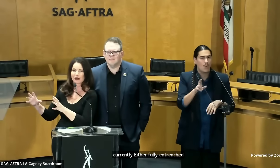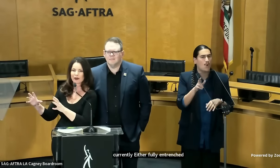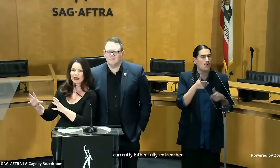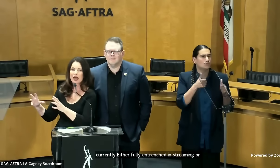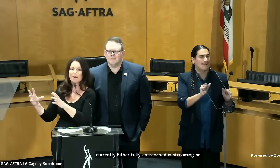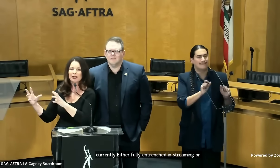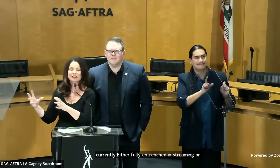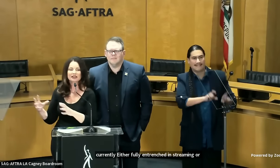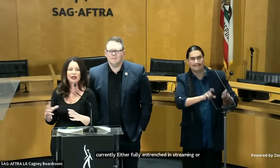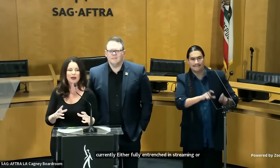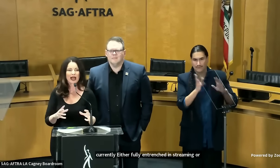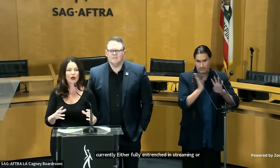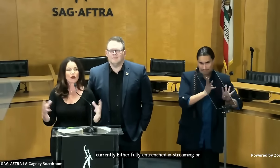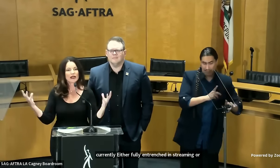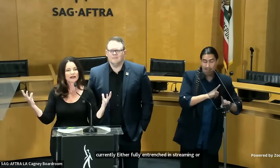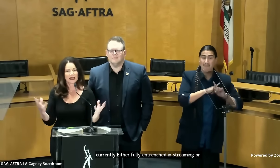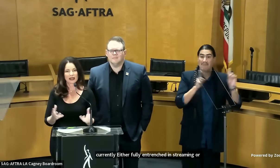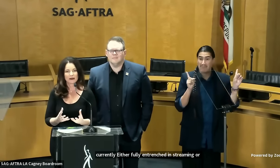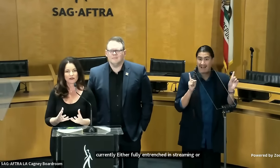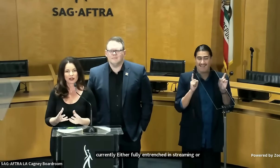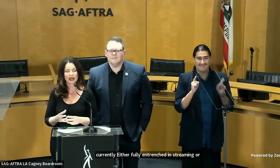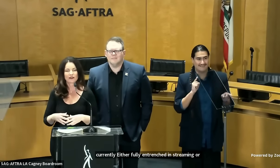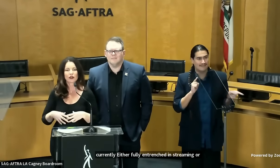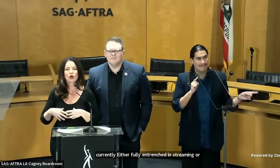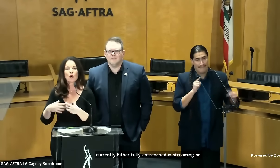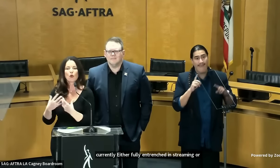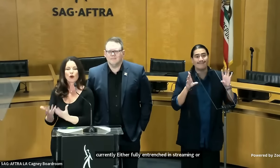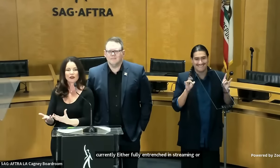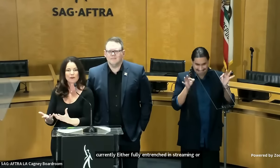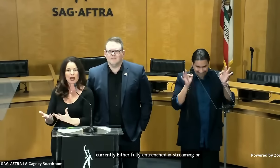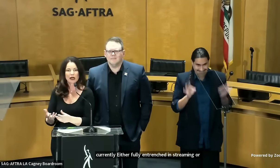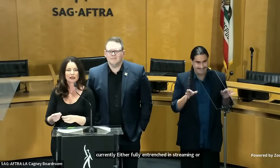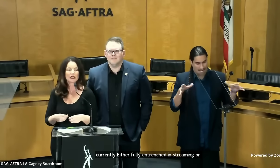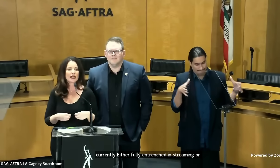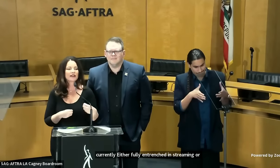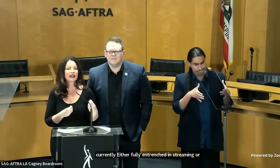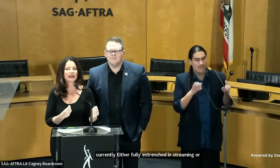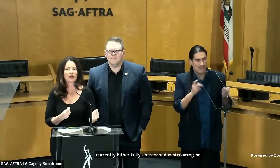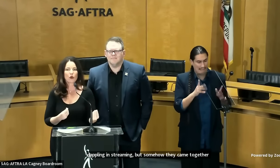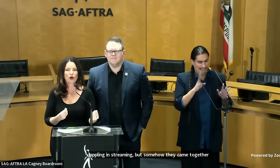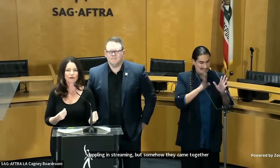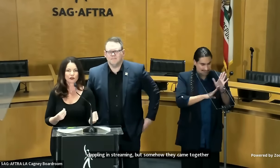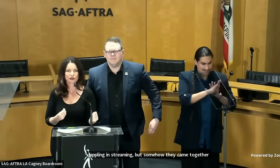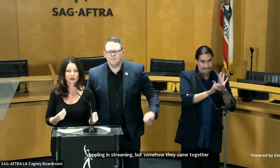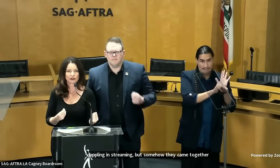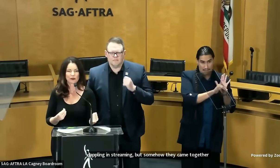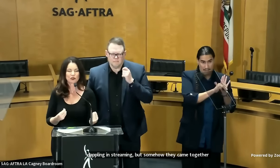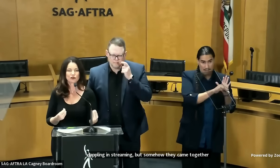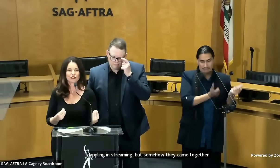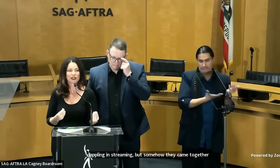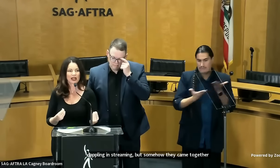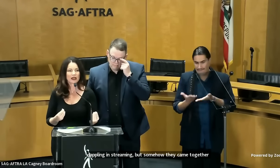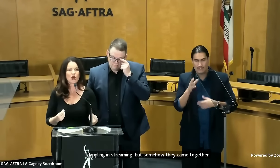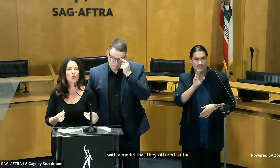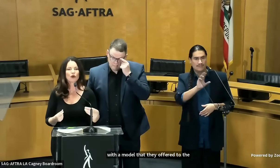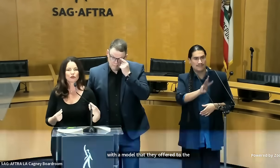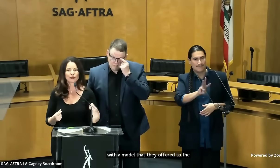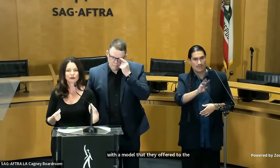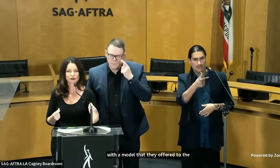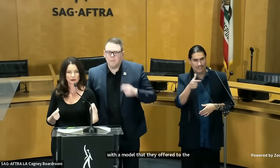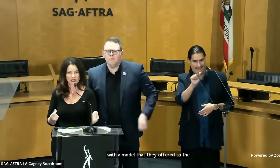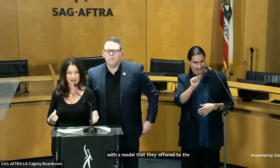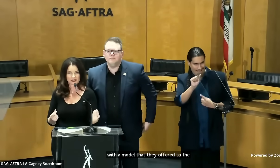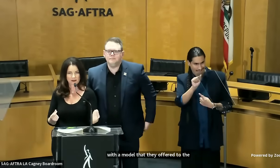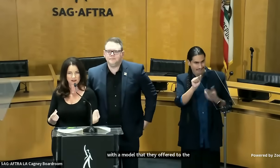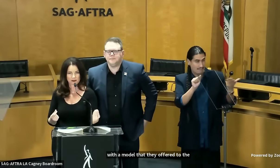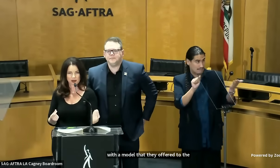in streaming, but somehow they came together with a model that they offered to the WGA, which